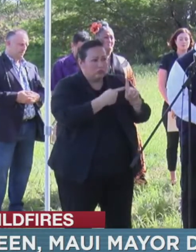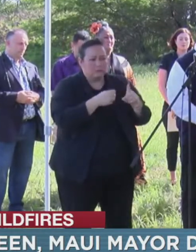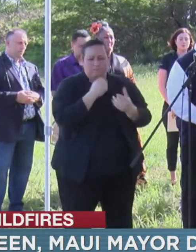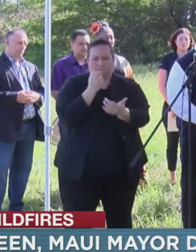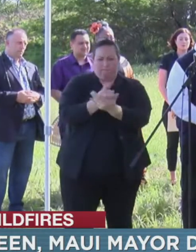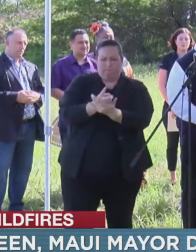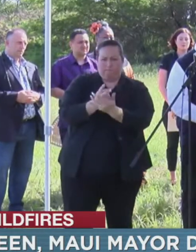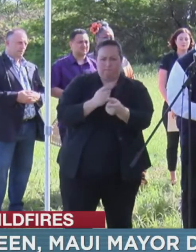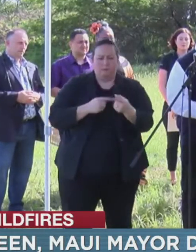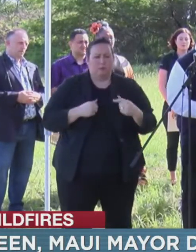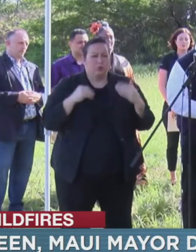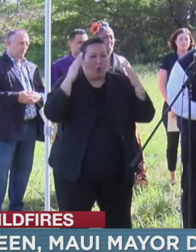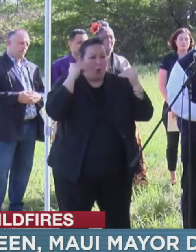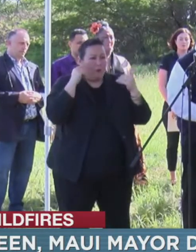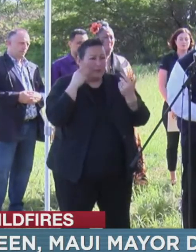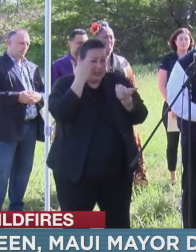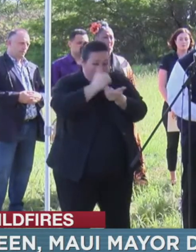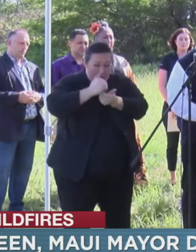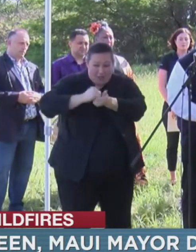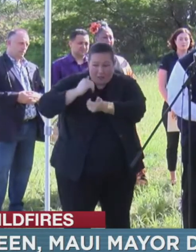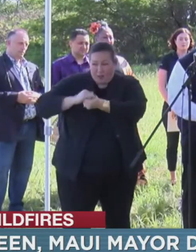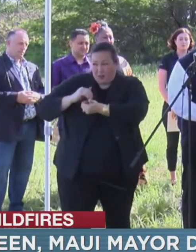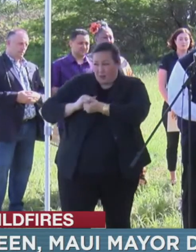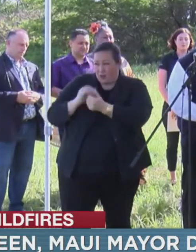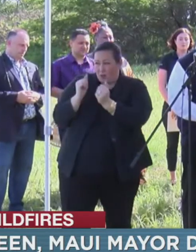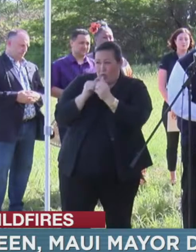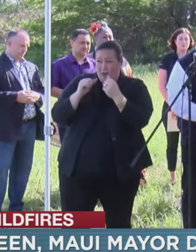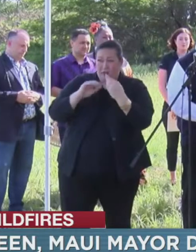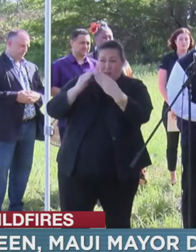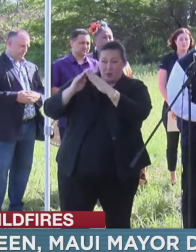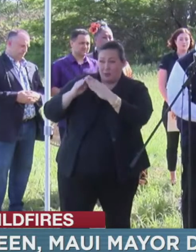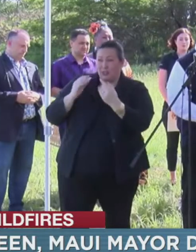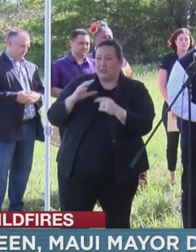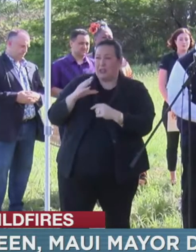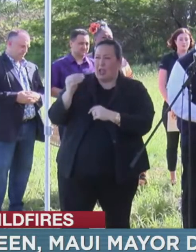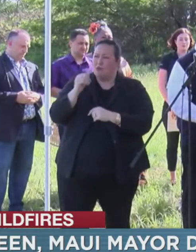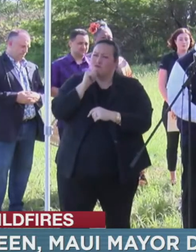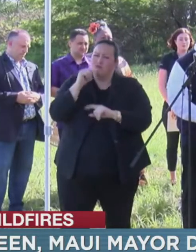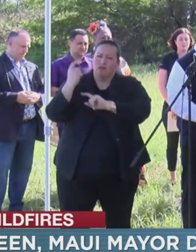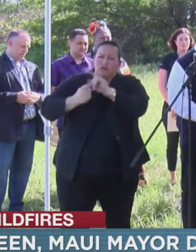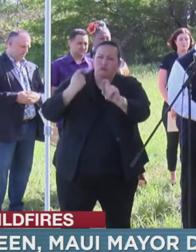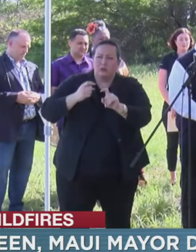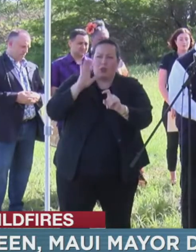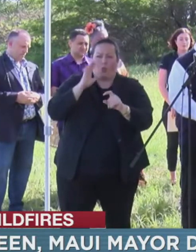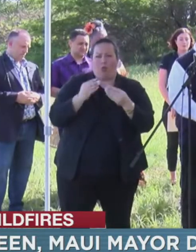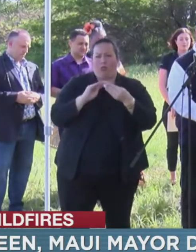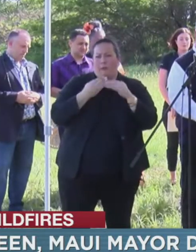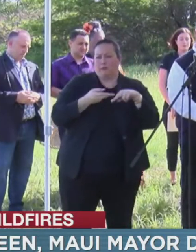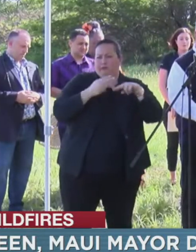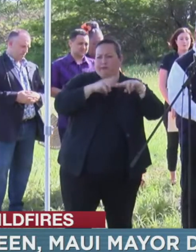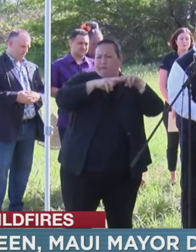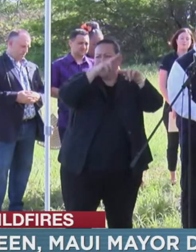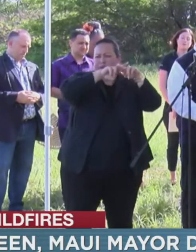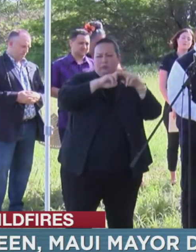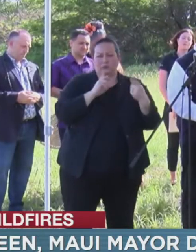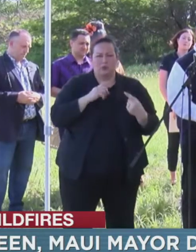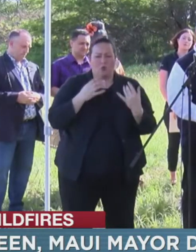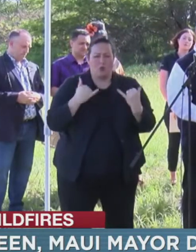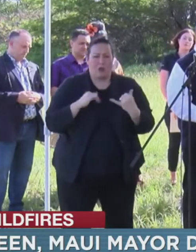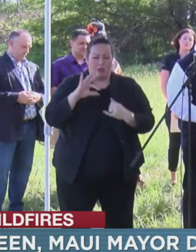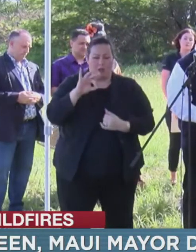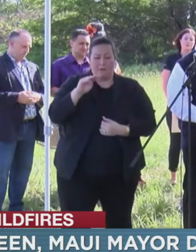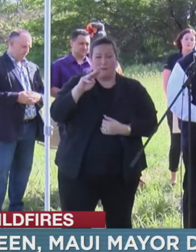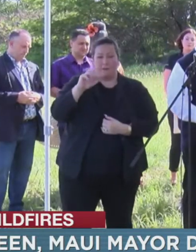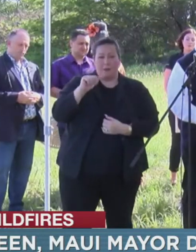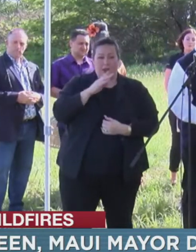Hopefully through partnerships like this one, this number will increase. Under FEMA's direct housing program,